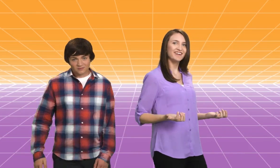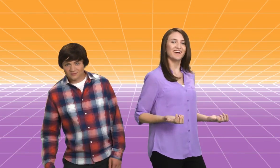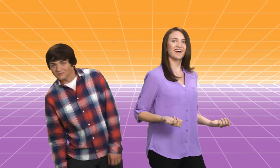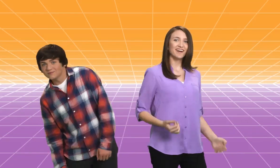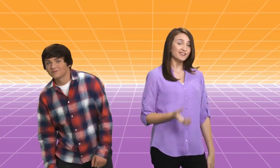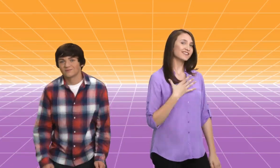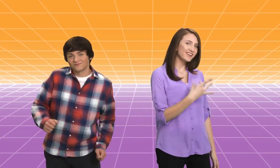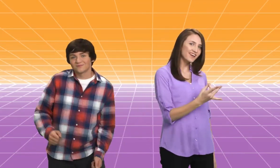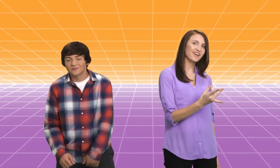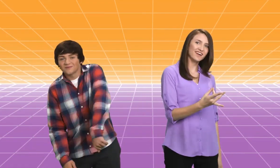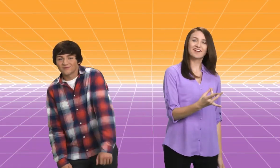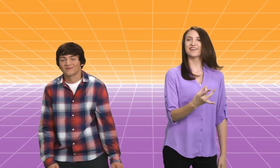I want. I like.